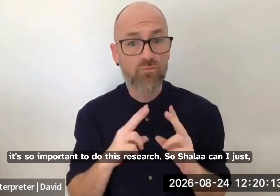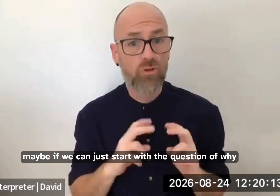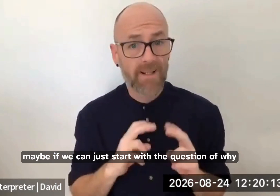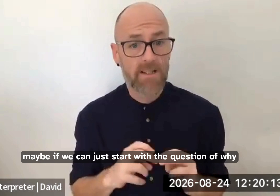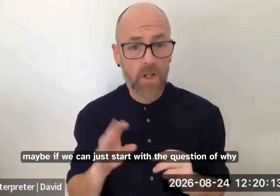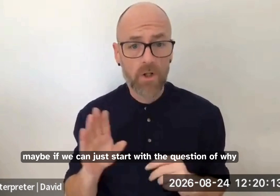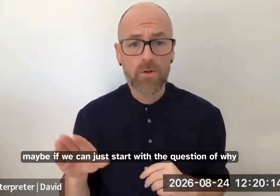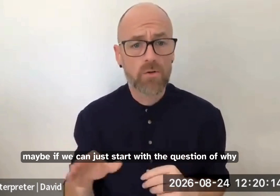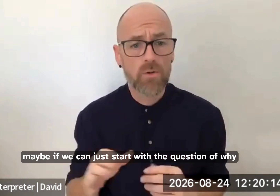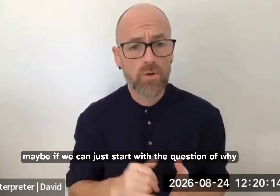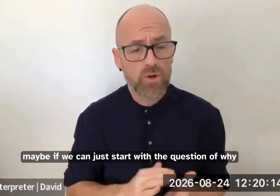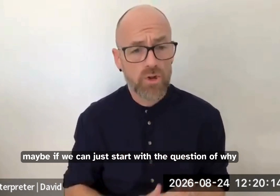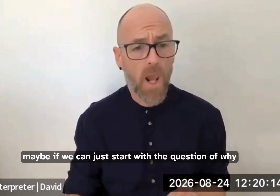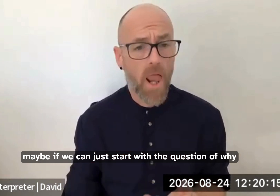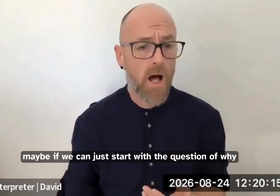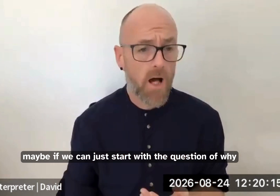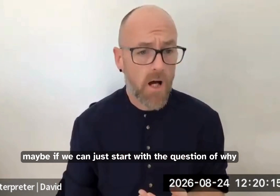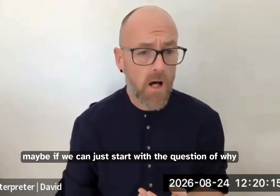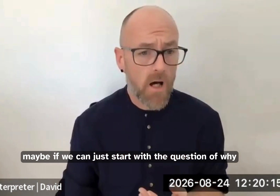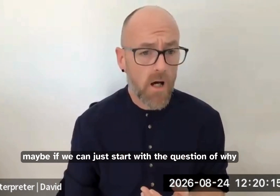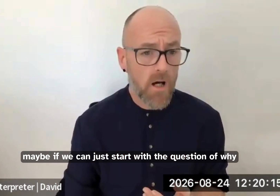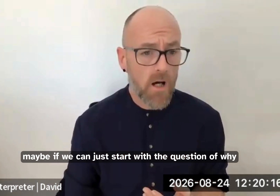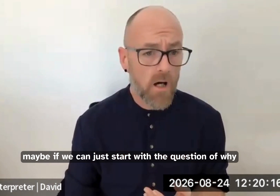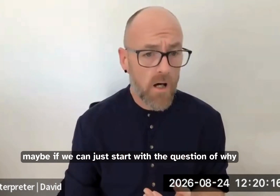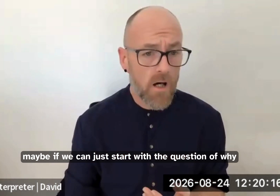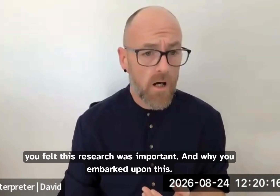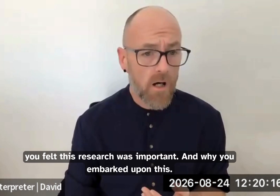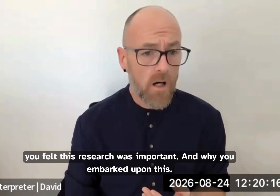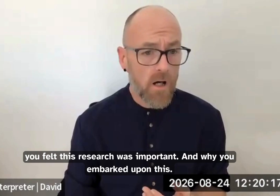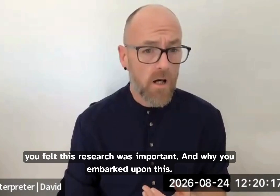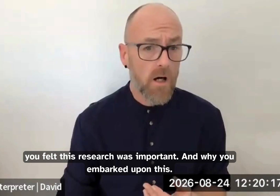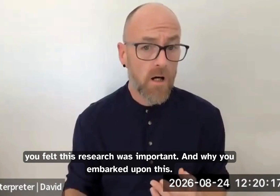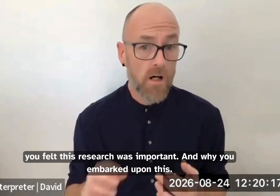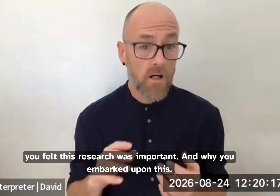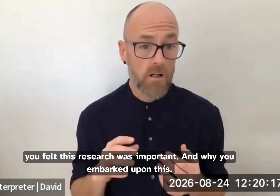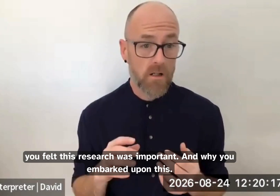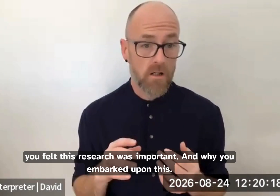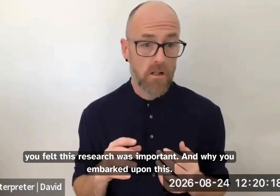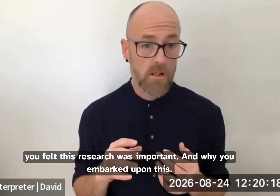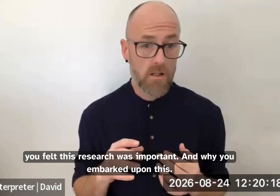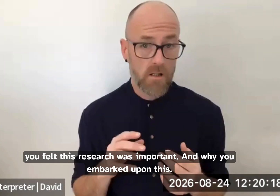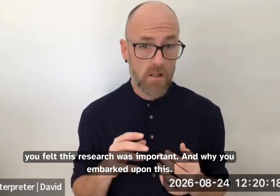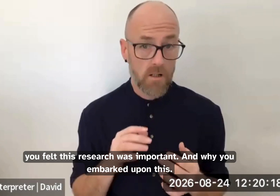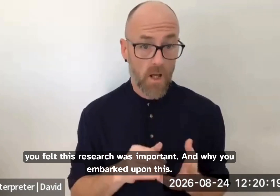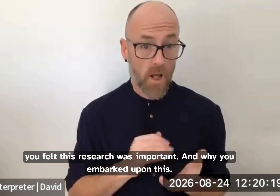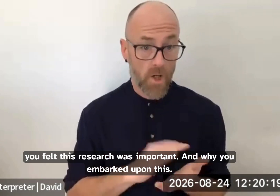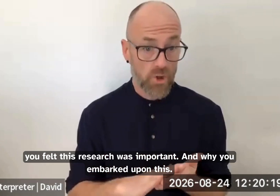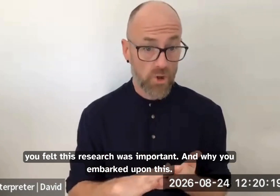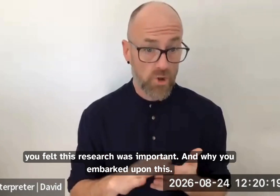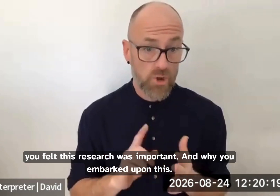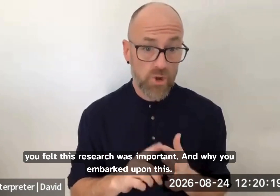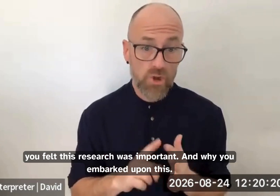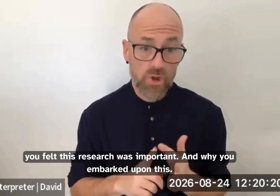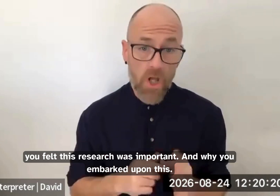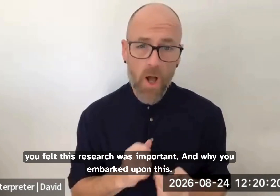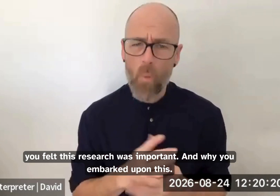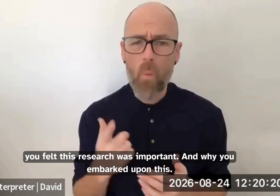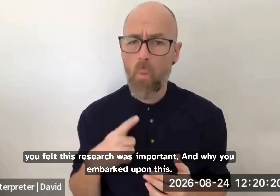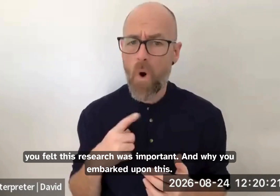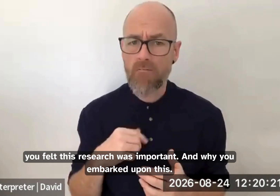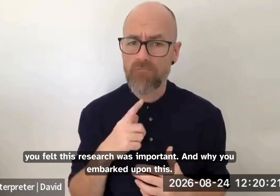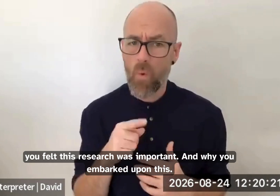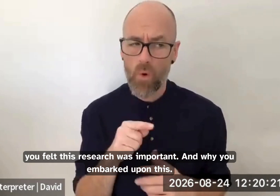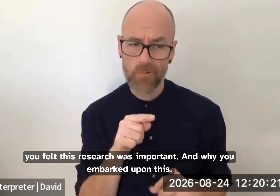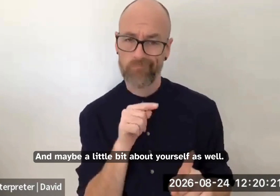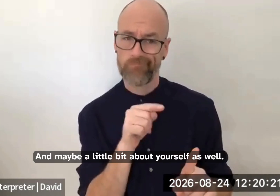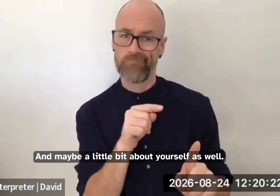I just, maybe if we can just start with the question of why you felt this research was important and why you